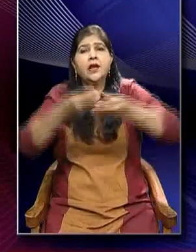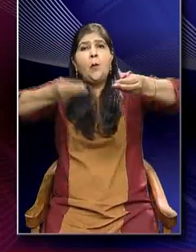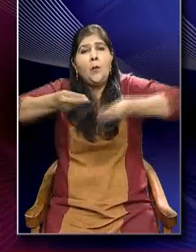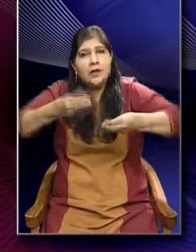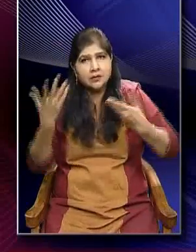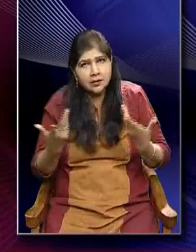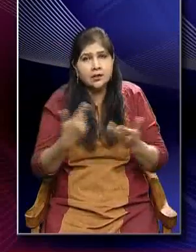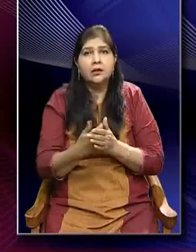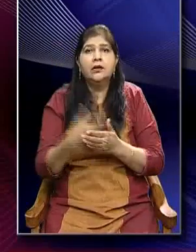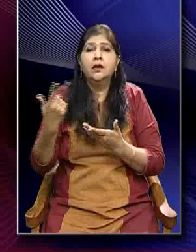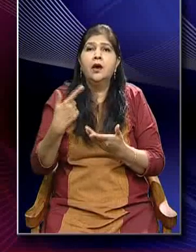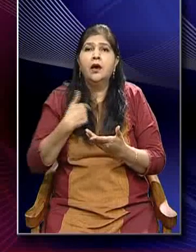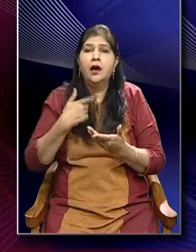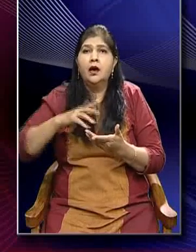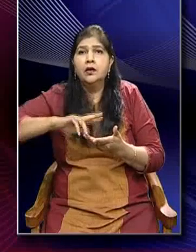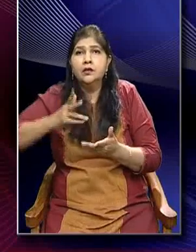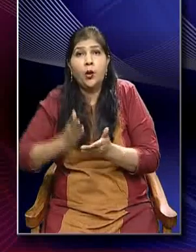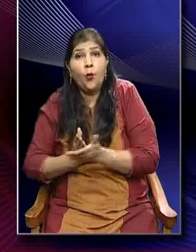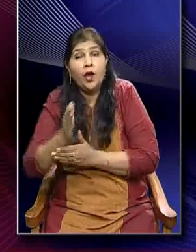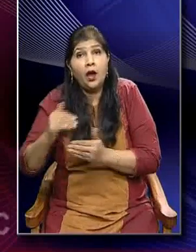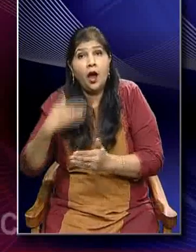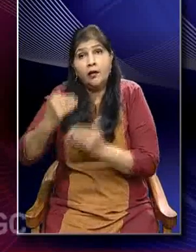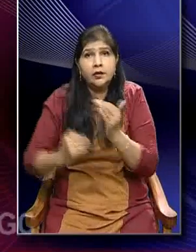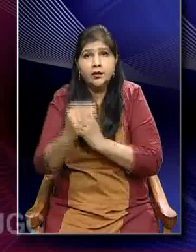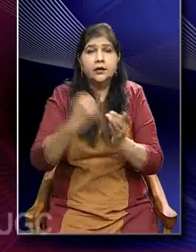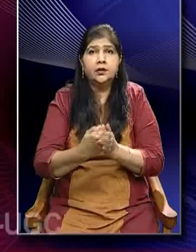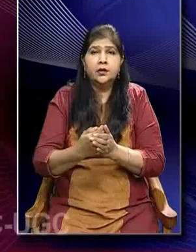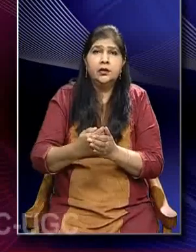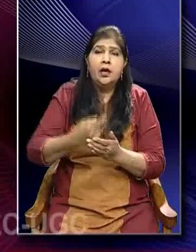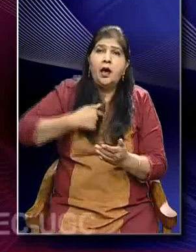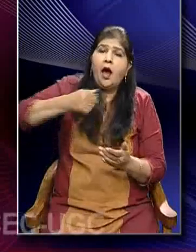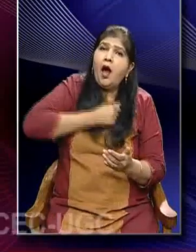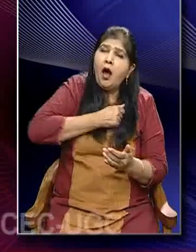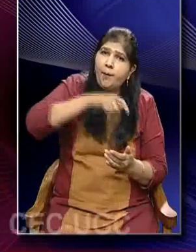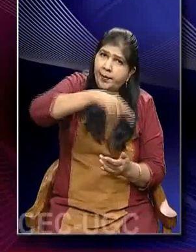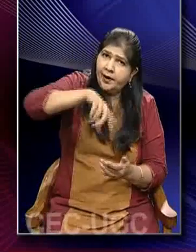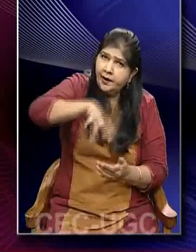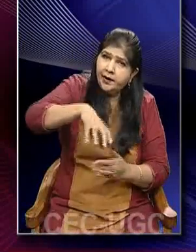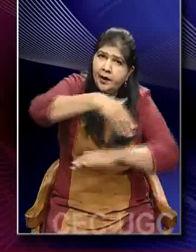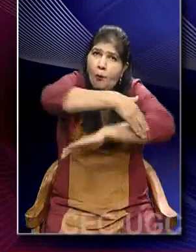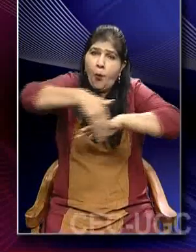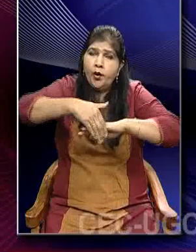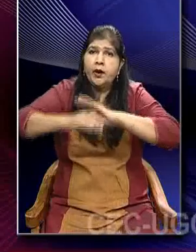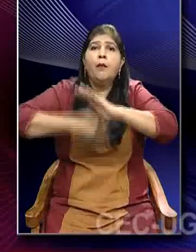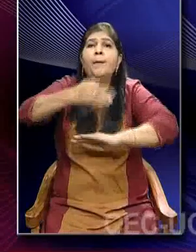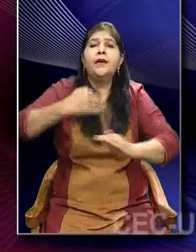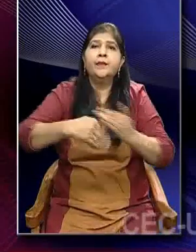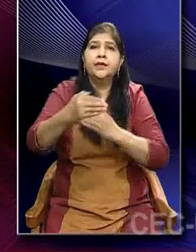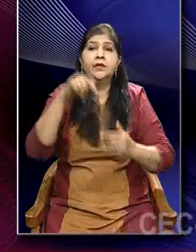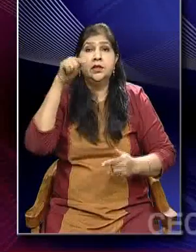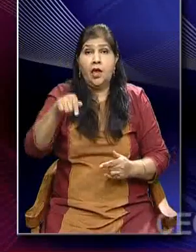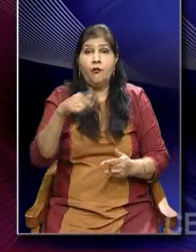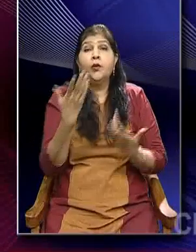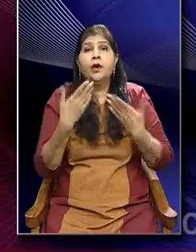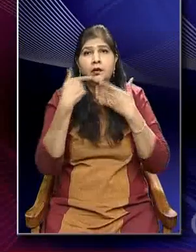business was bypassing national borders. So,